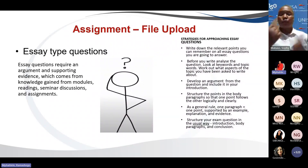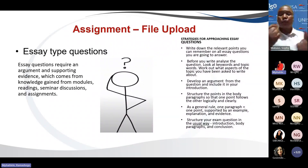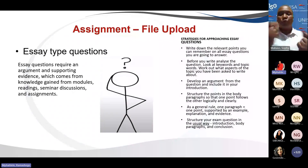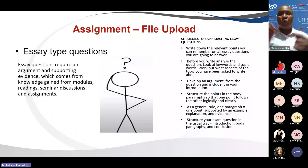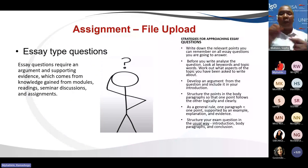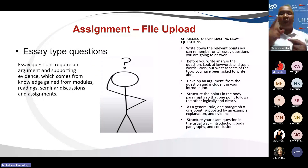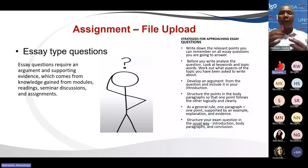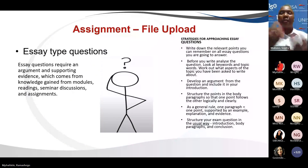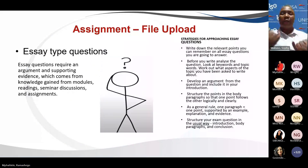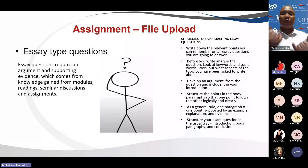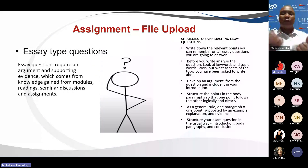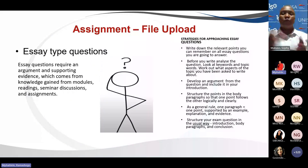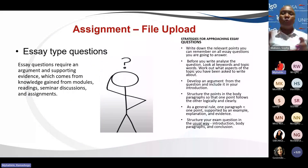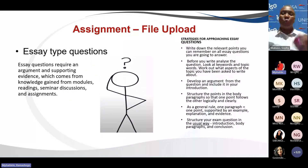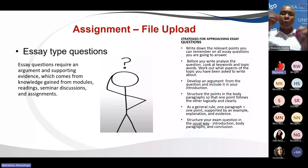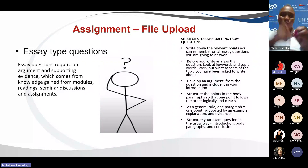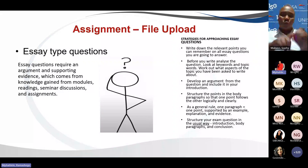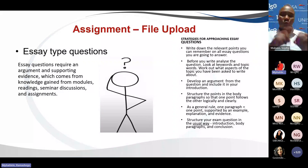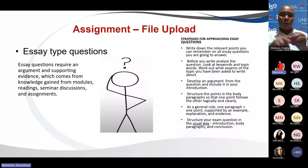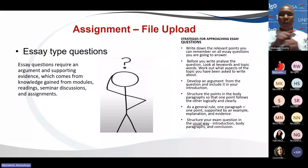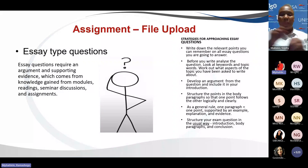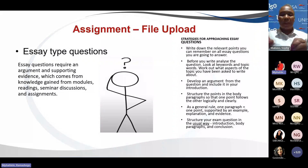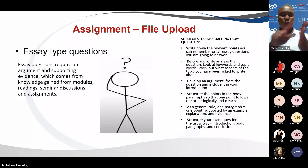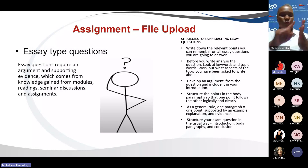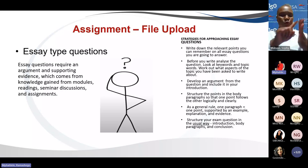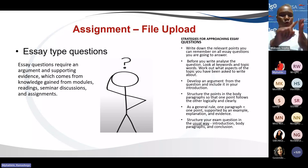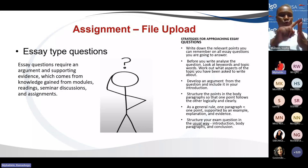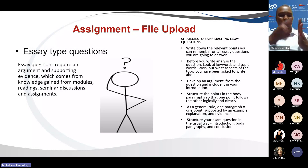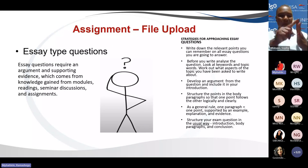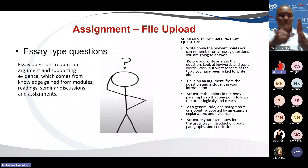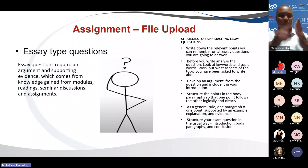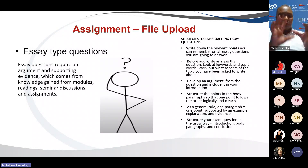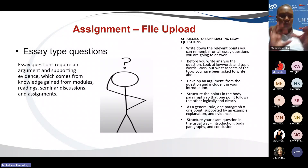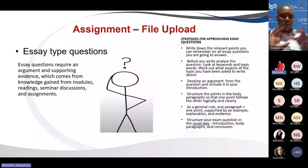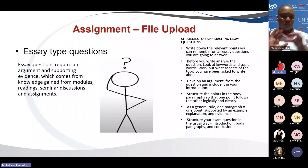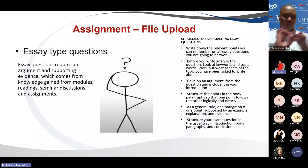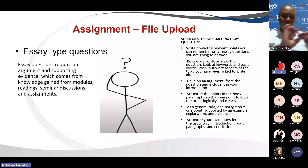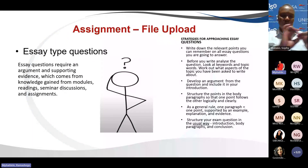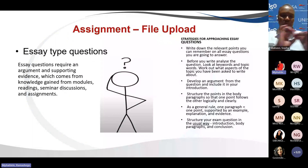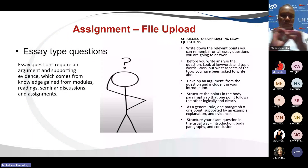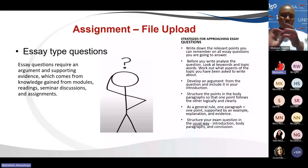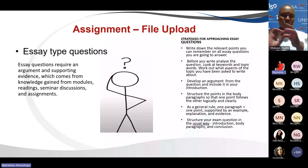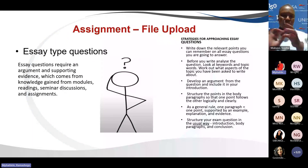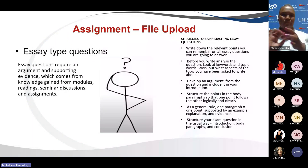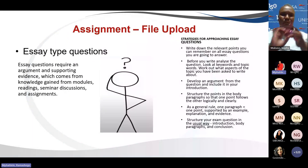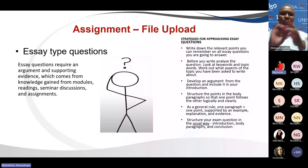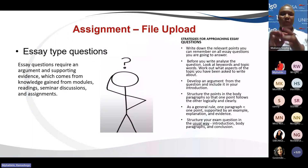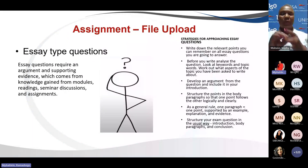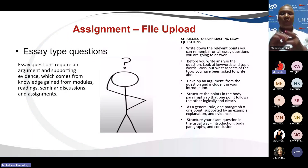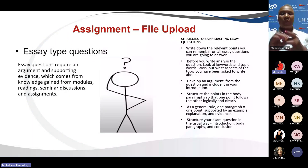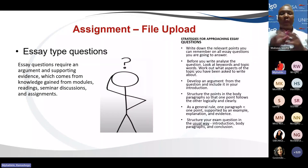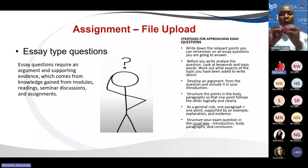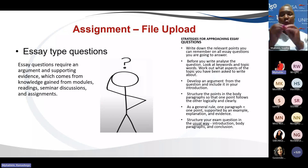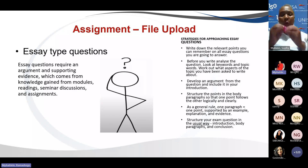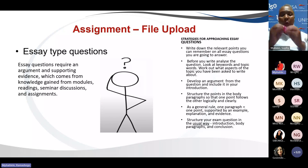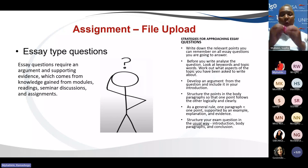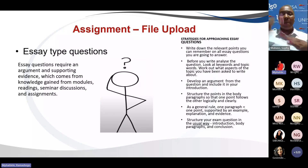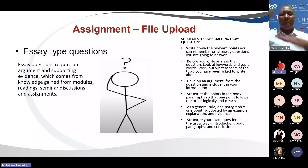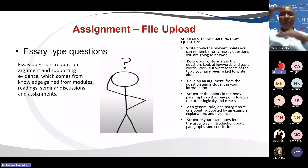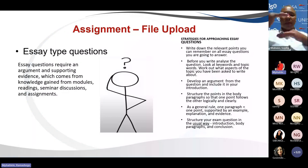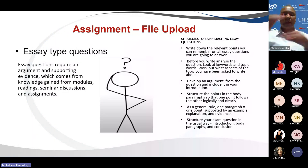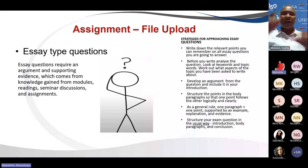to join those points, and then they will form paragraphs. So unlike if